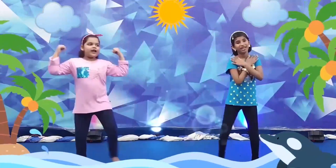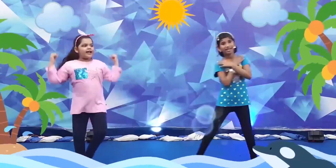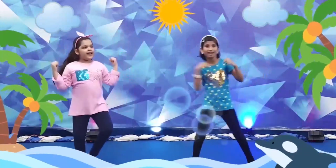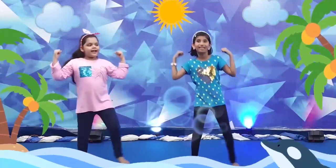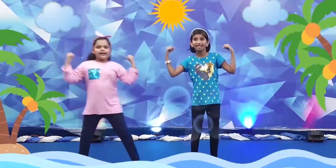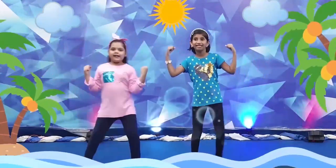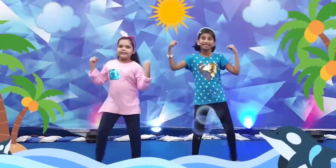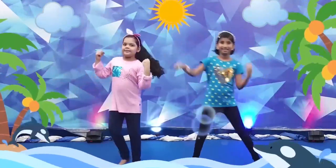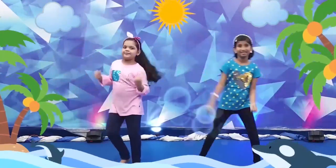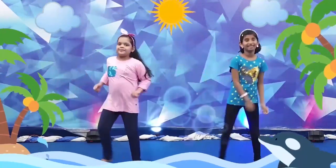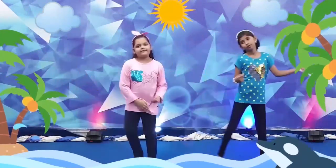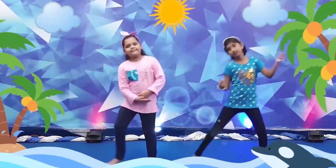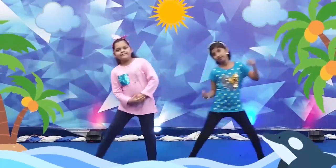my